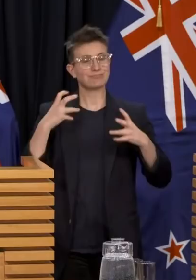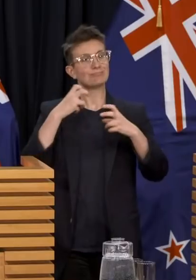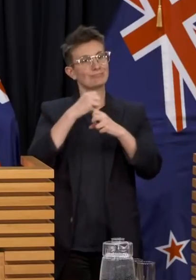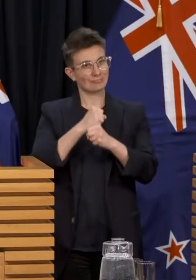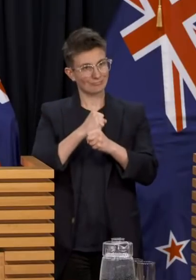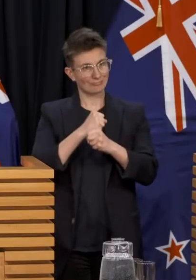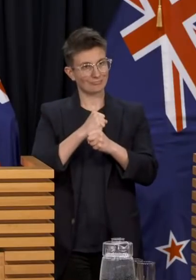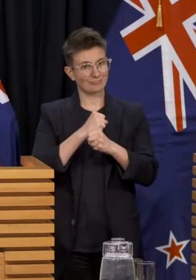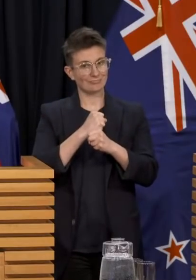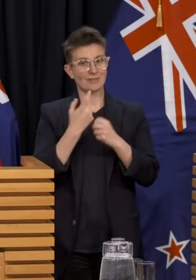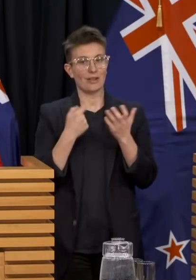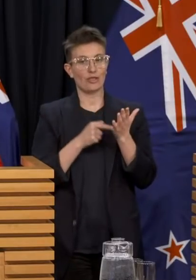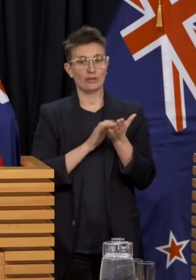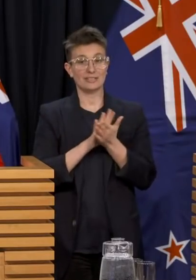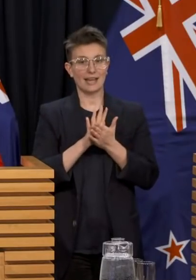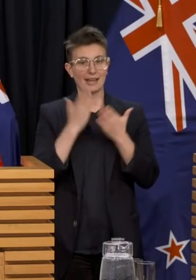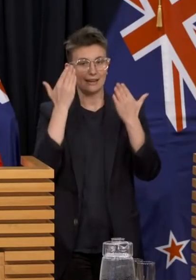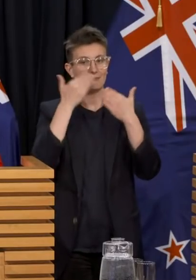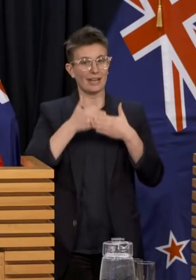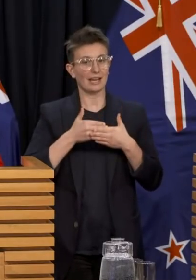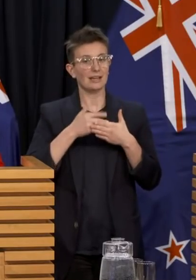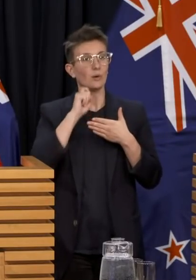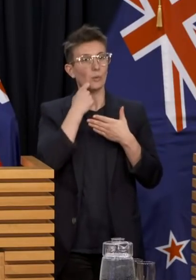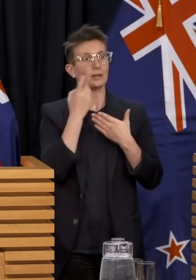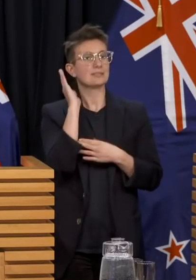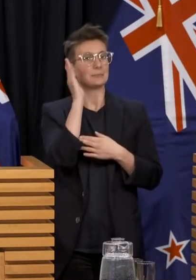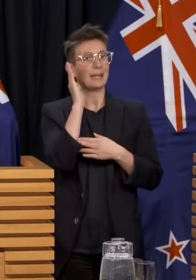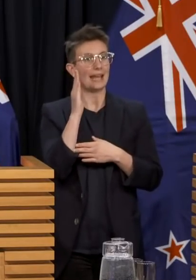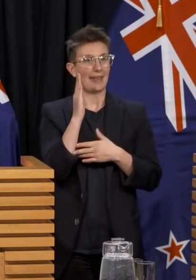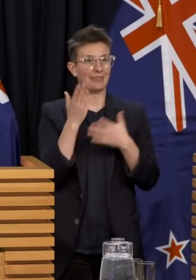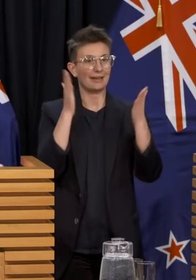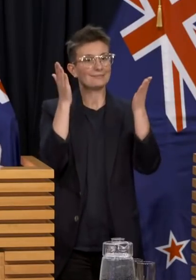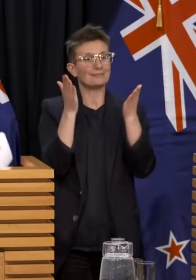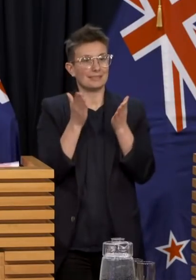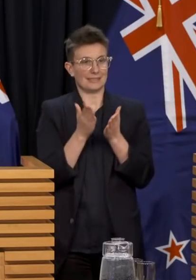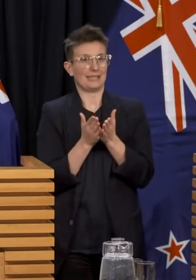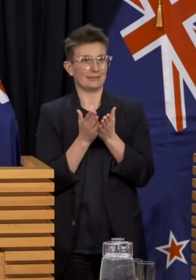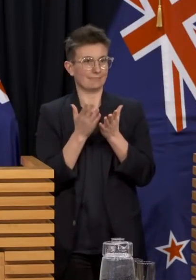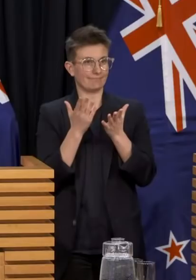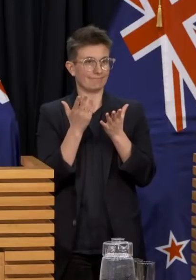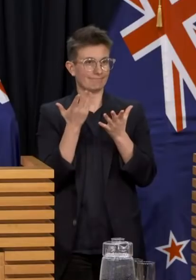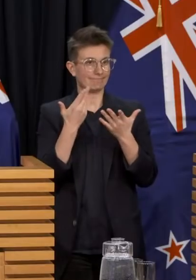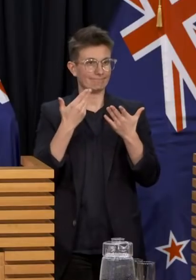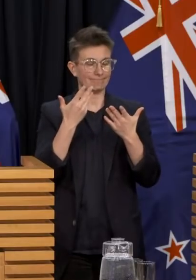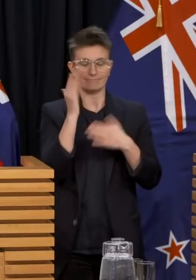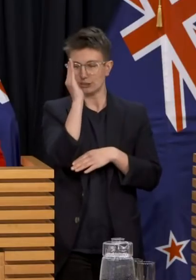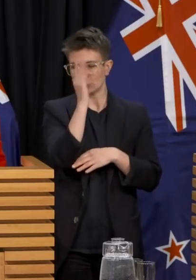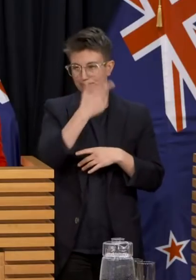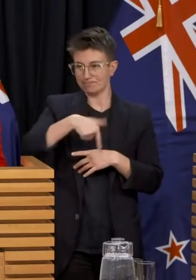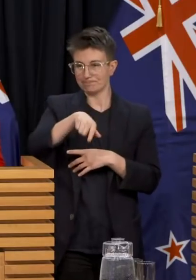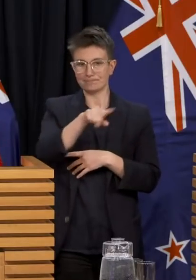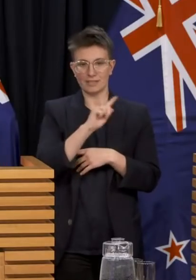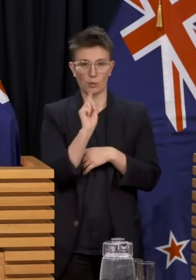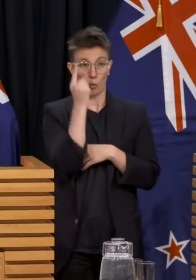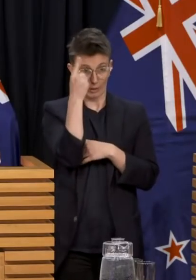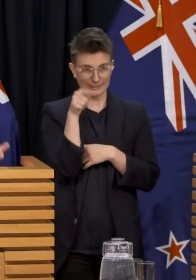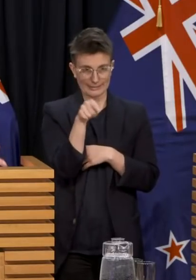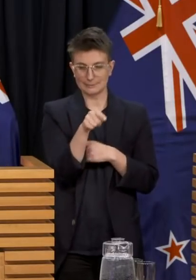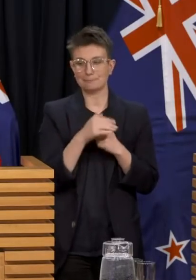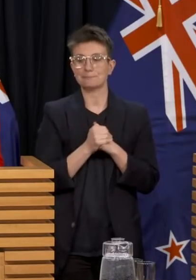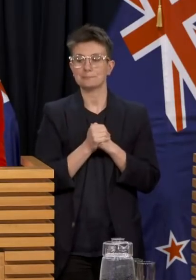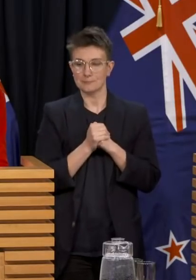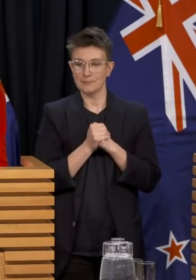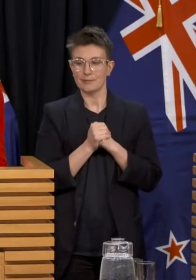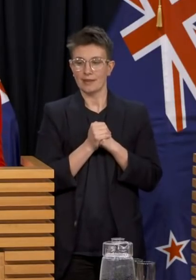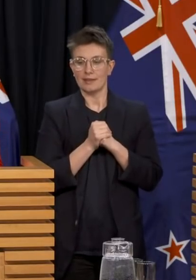Indian Newslink lecture in Auckland. On Saturday, I will launch the Labour Party campaign in Auckland.